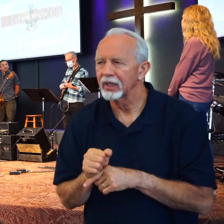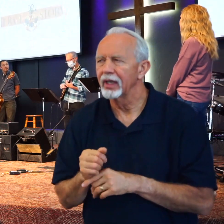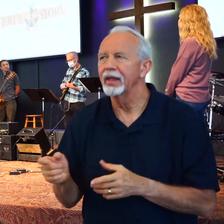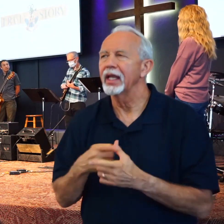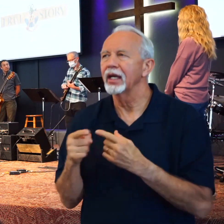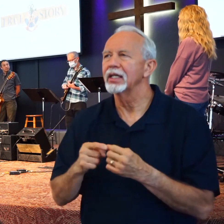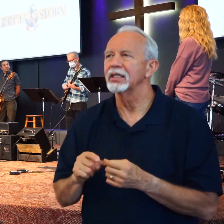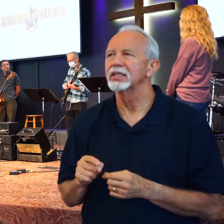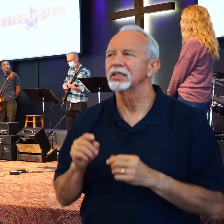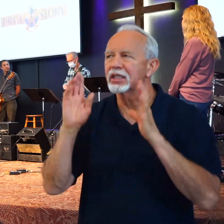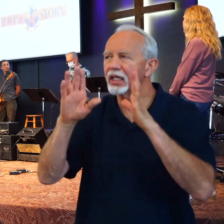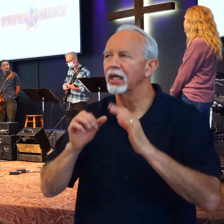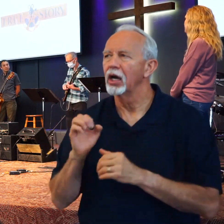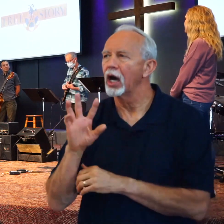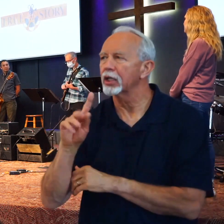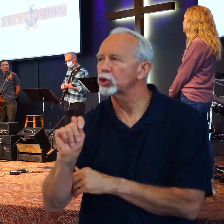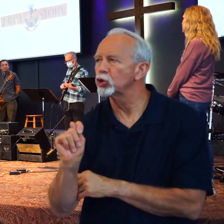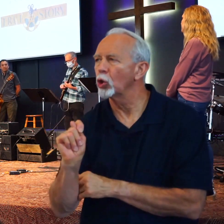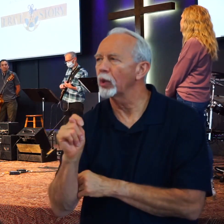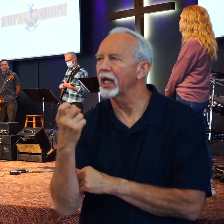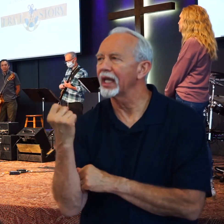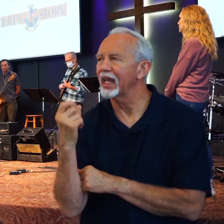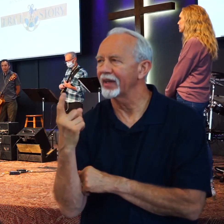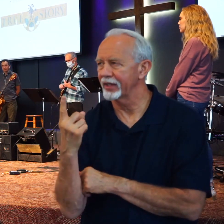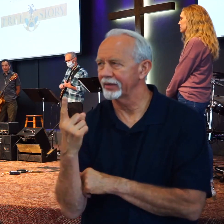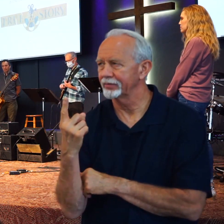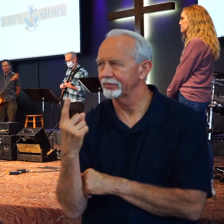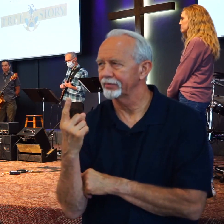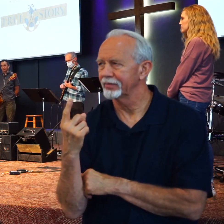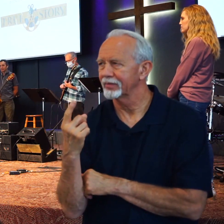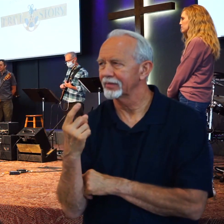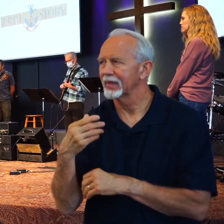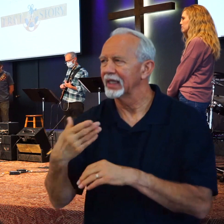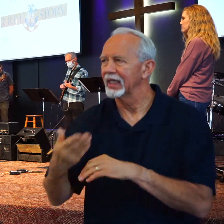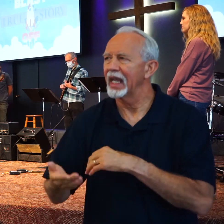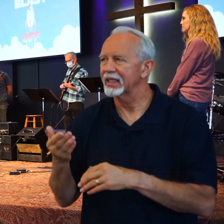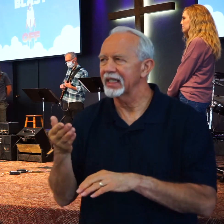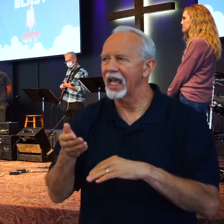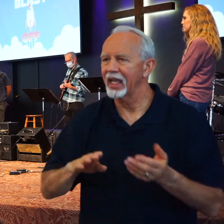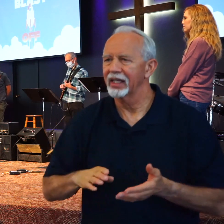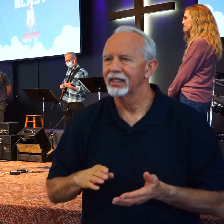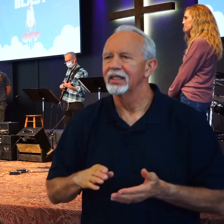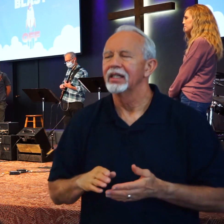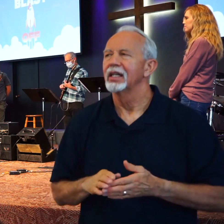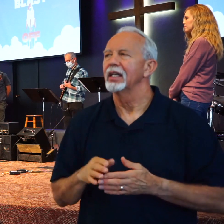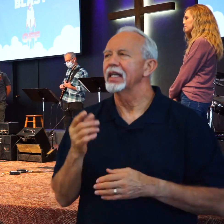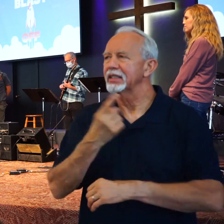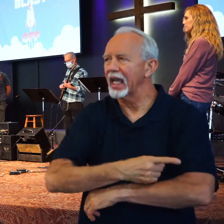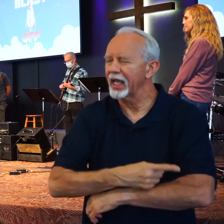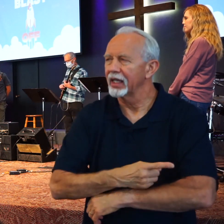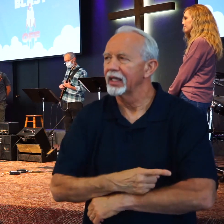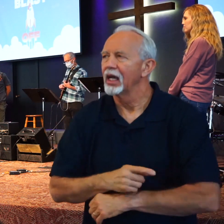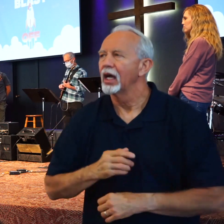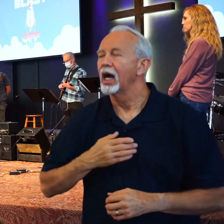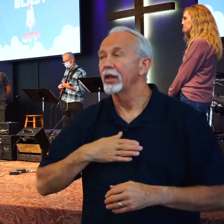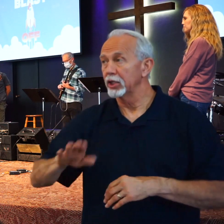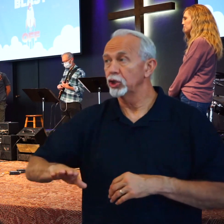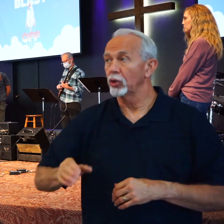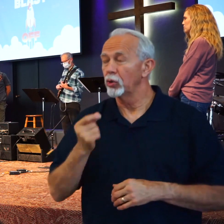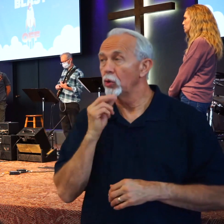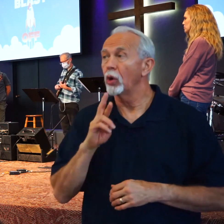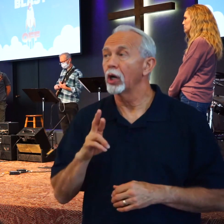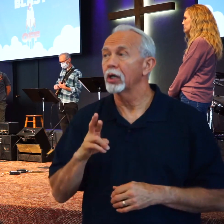Sunday, October 11th, that's the very next day, our plan right now is for those children who are